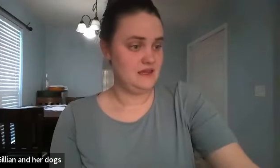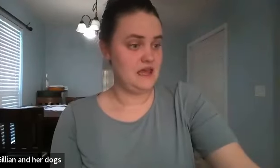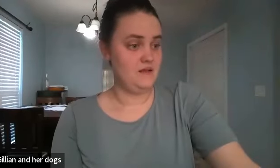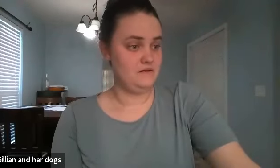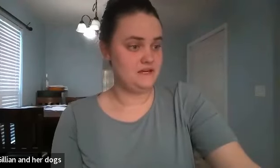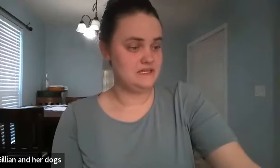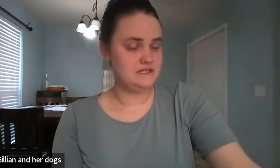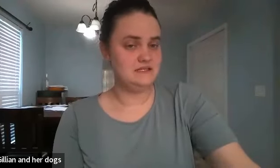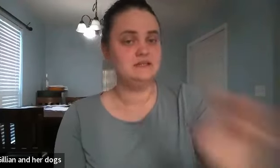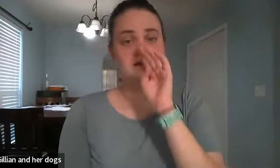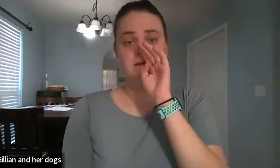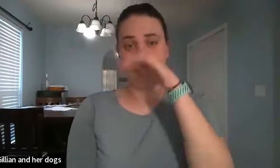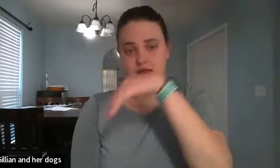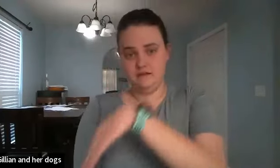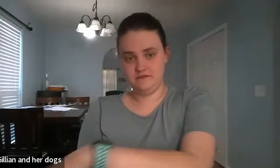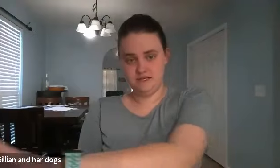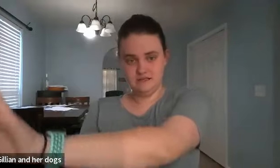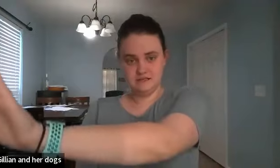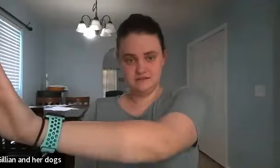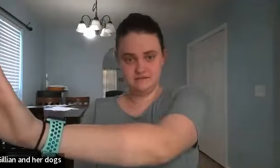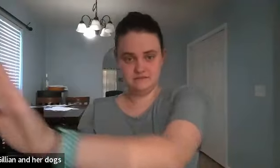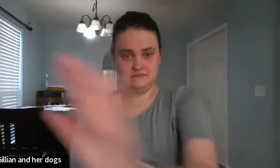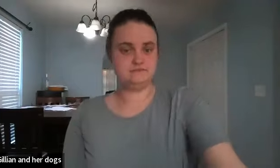Then elephant, elephant.